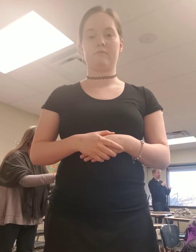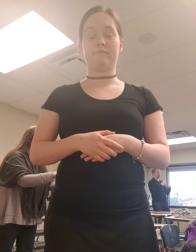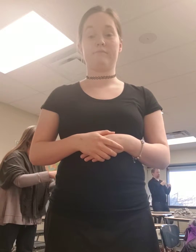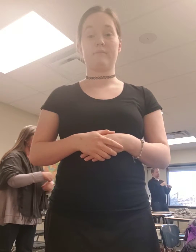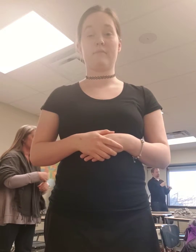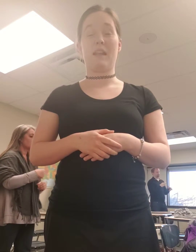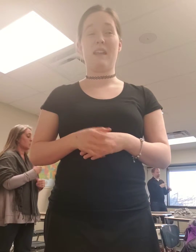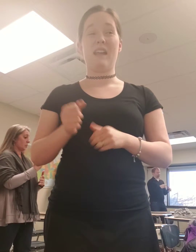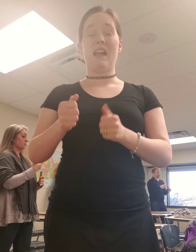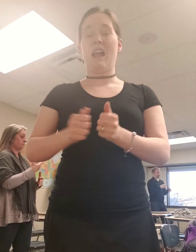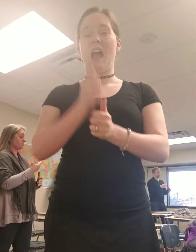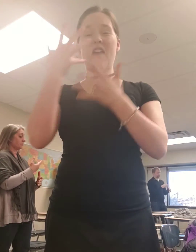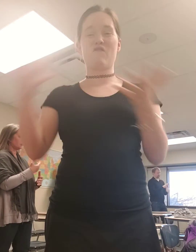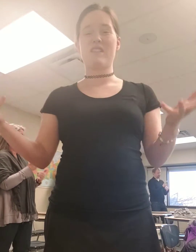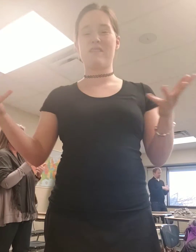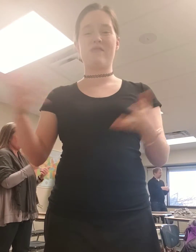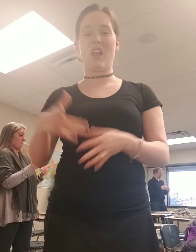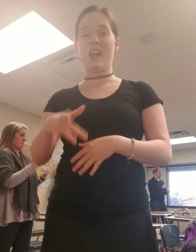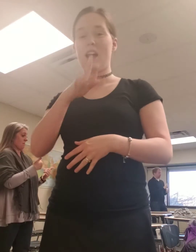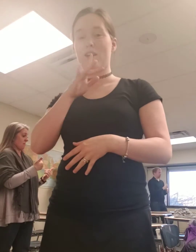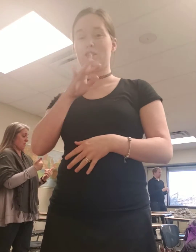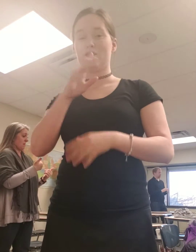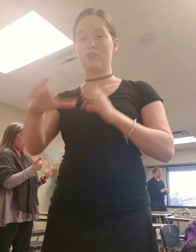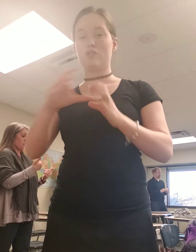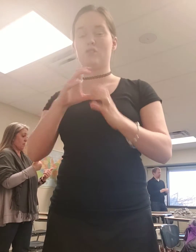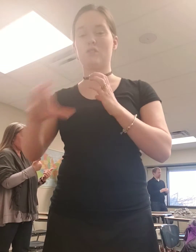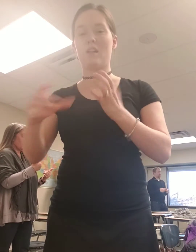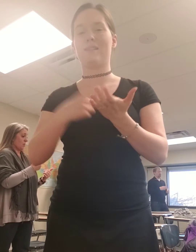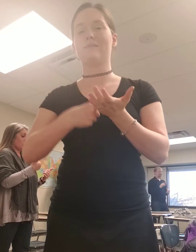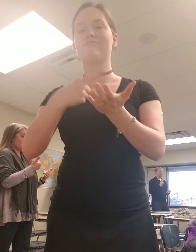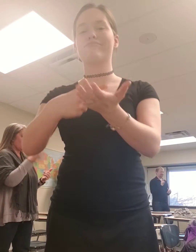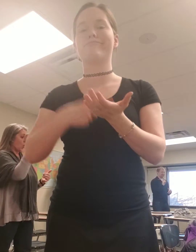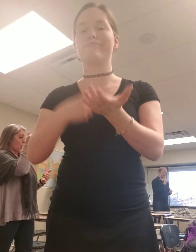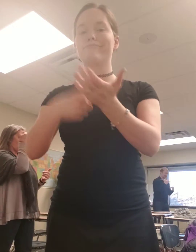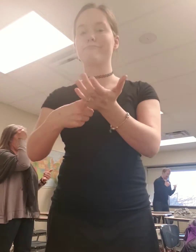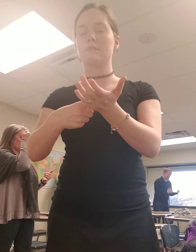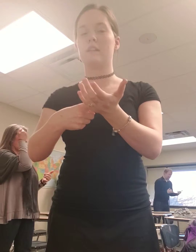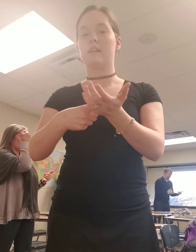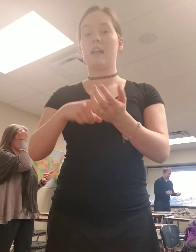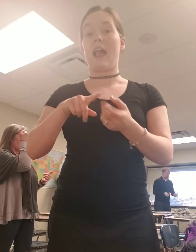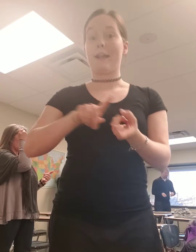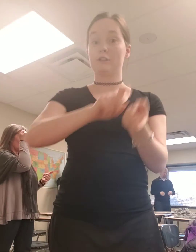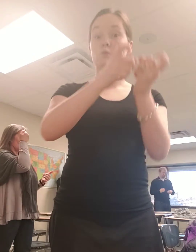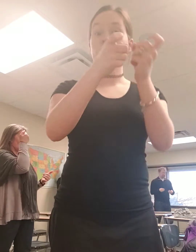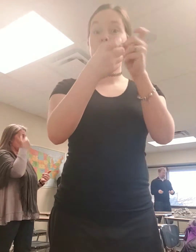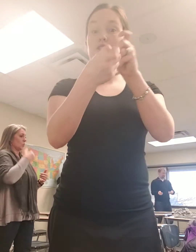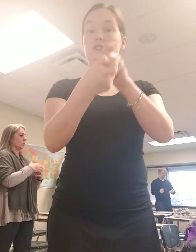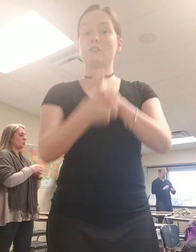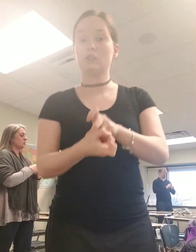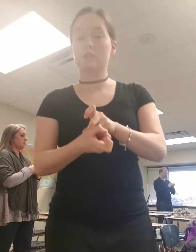Okay? Because now I want you to shift your gears, because you're going to read an